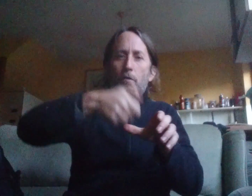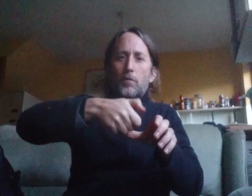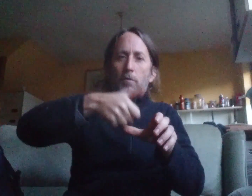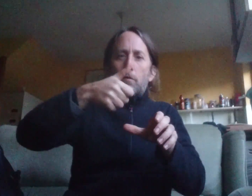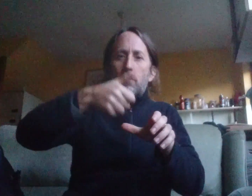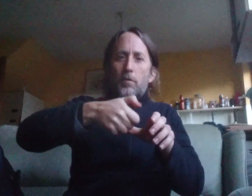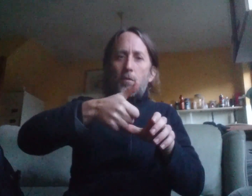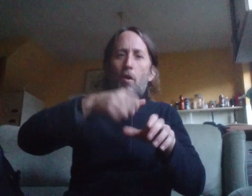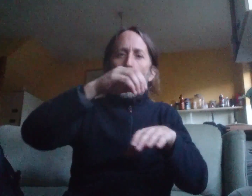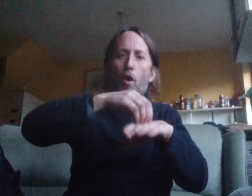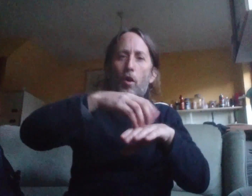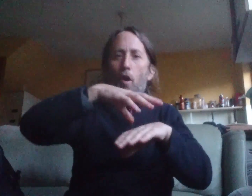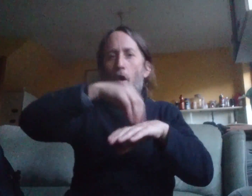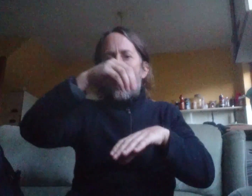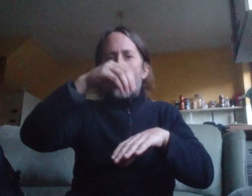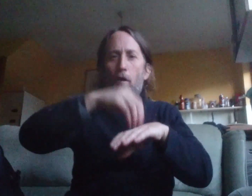base for the knife when not in use.